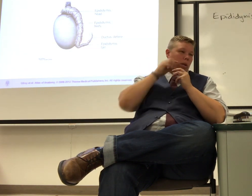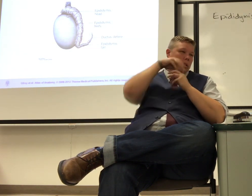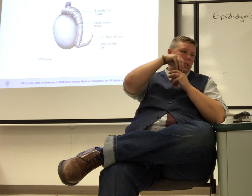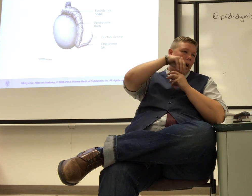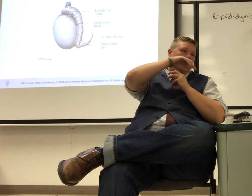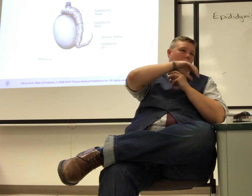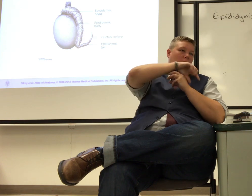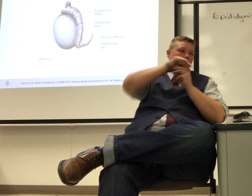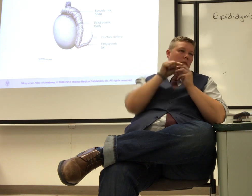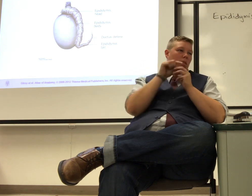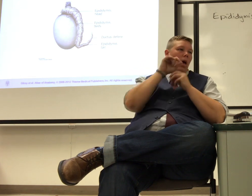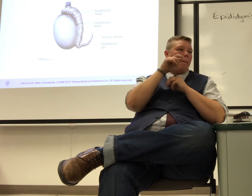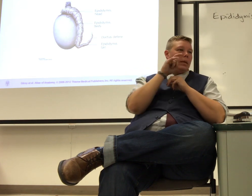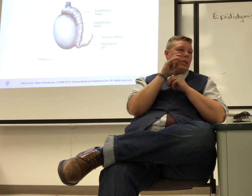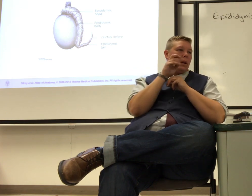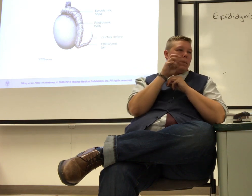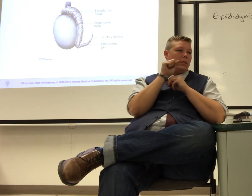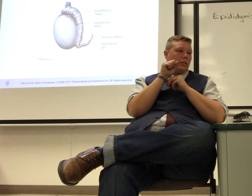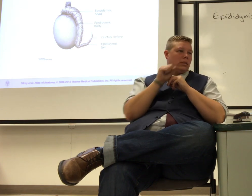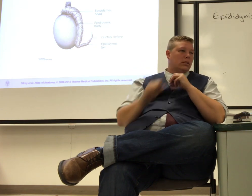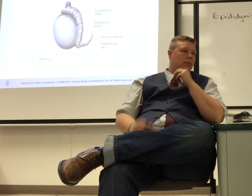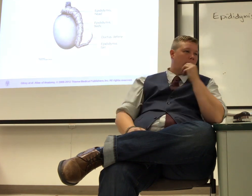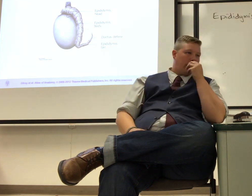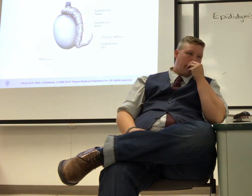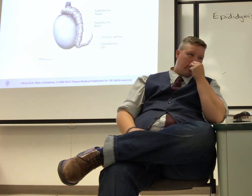tail. So 21